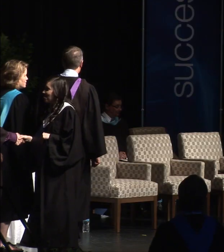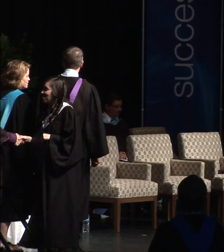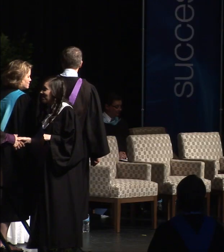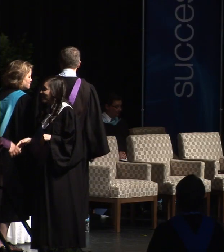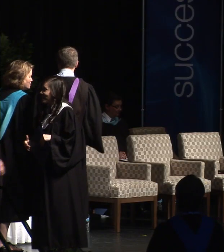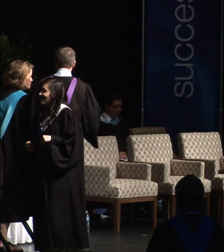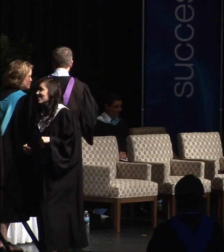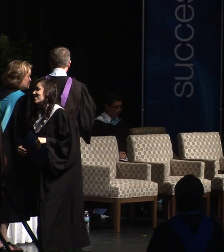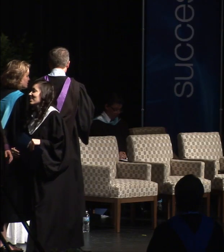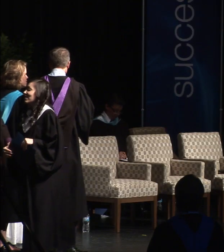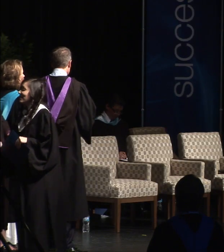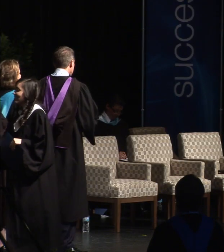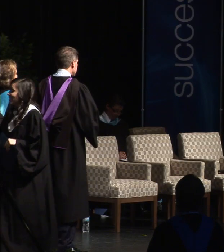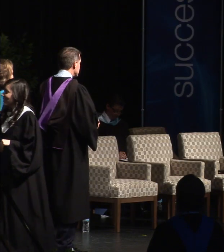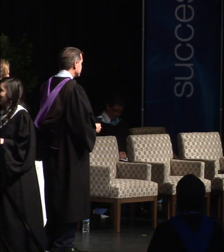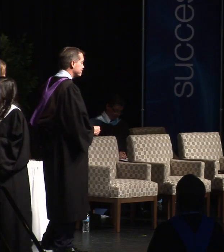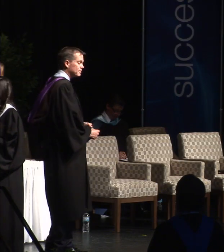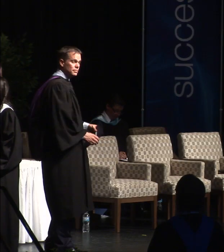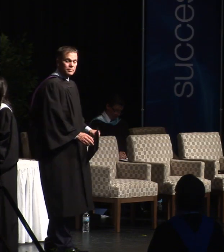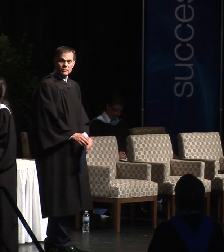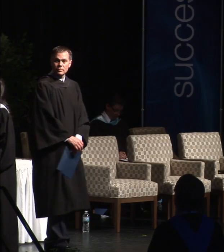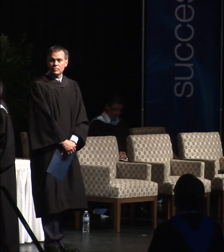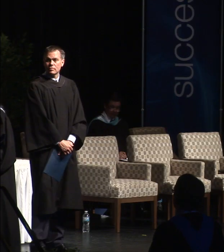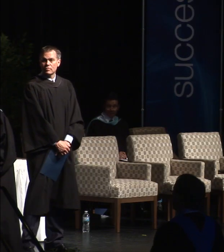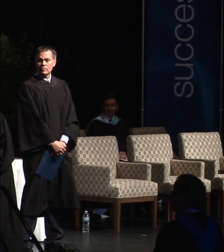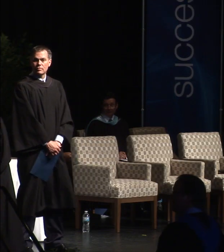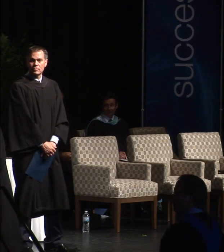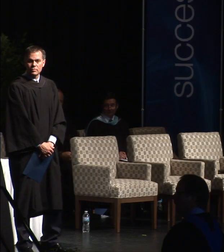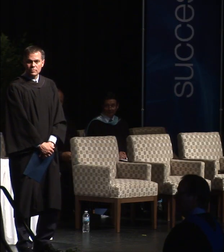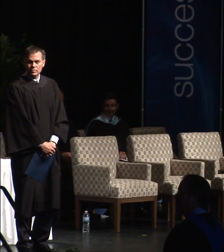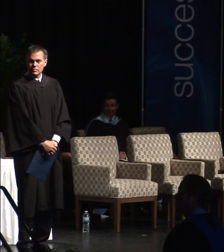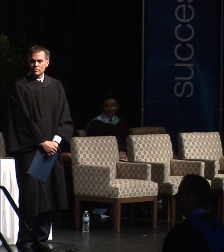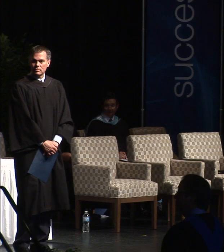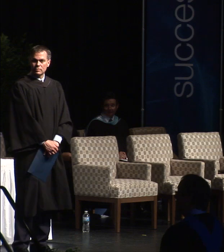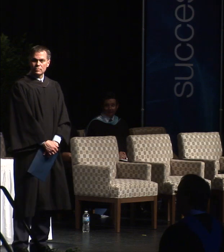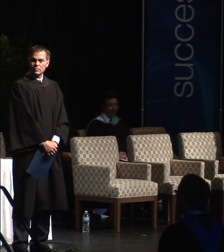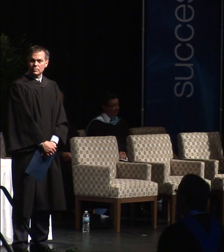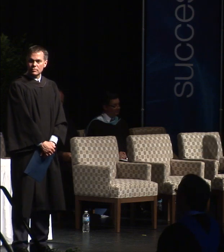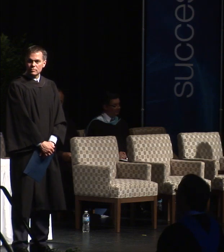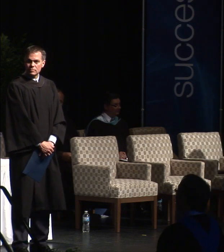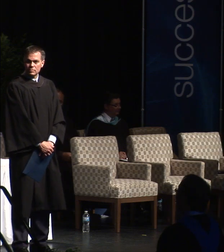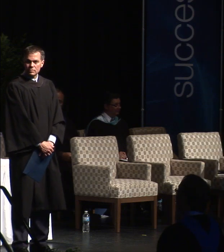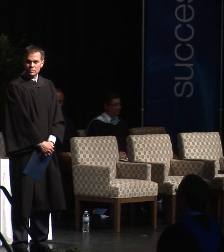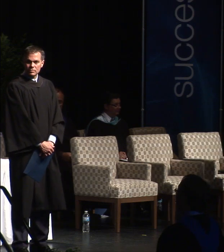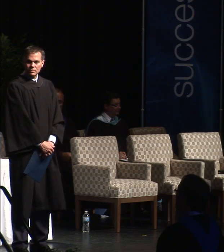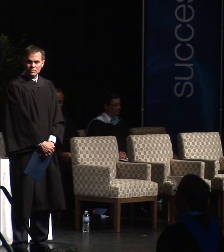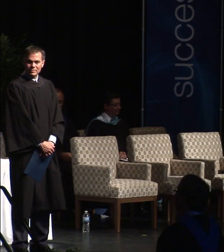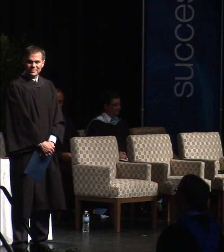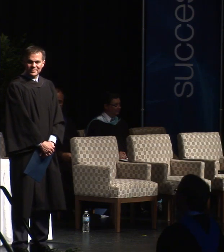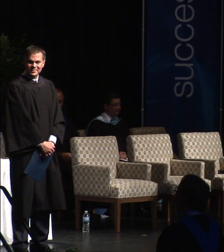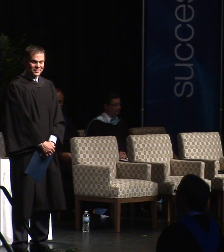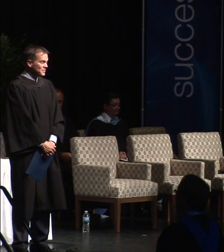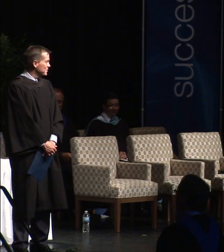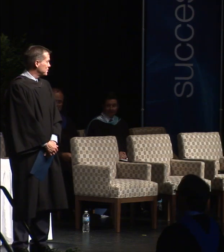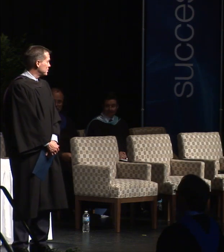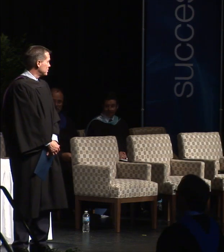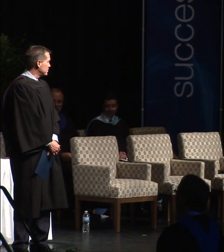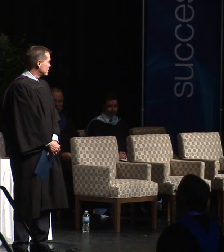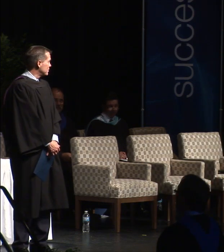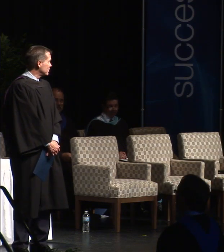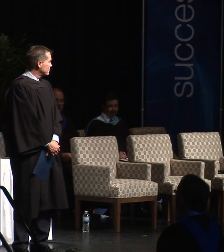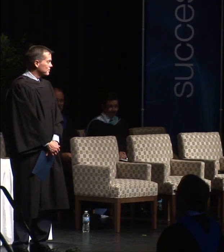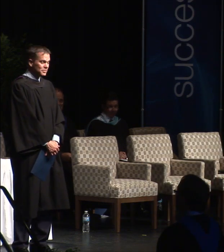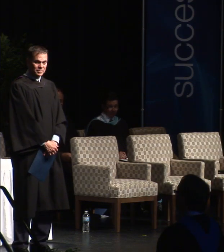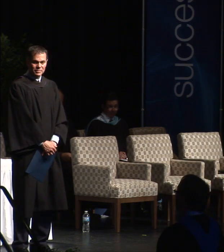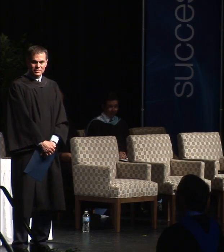Gail Roach joins us now to present her son with the Diploma in Graphic Design.